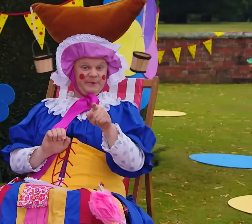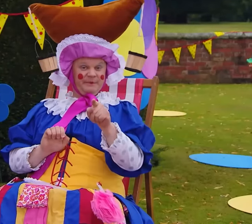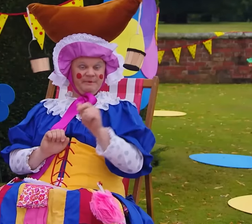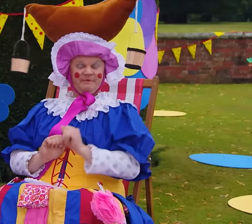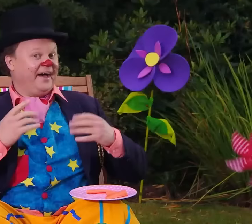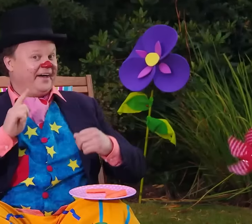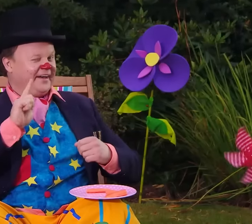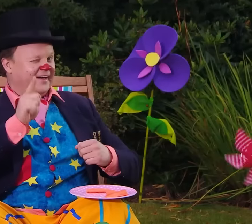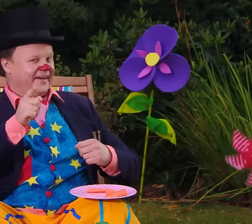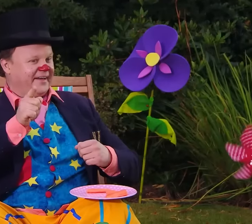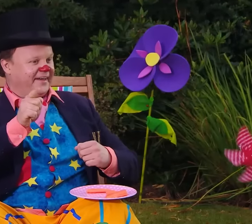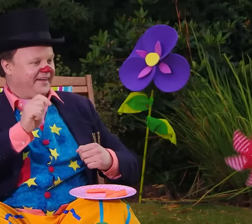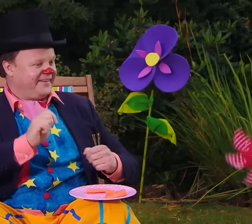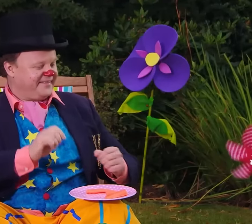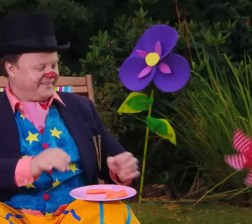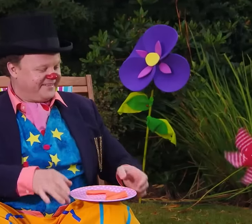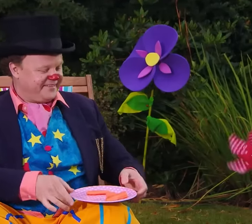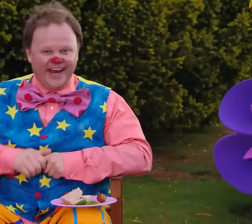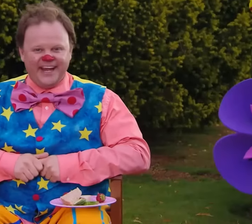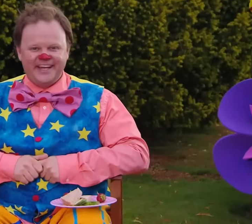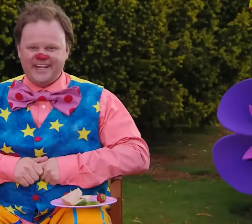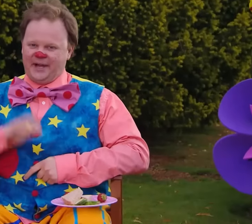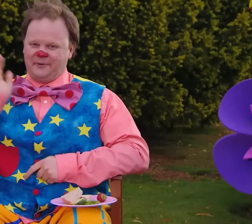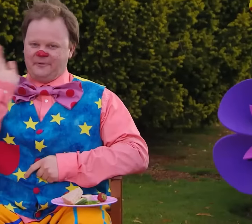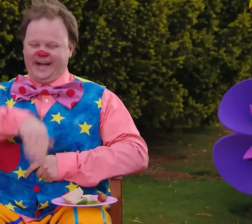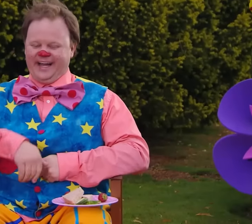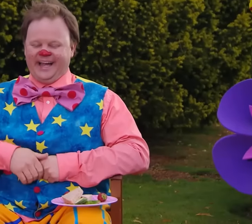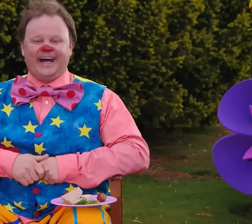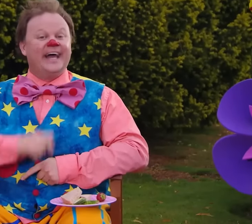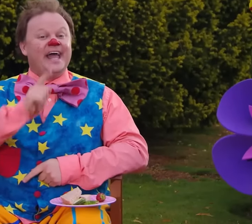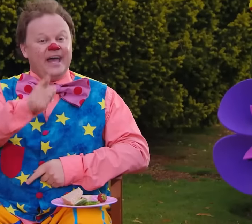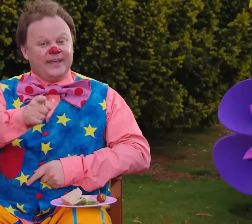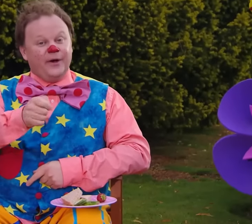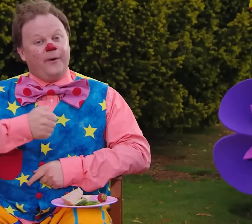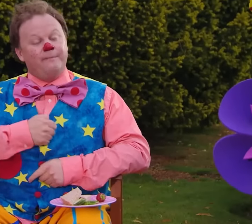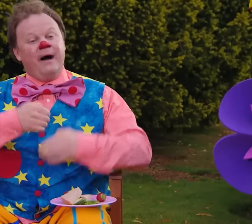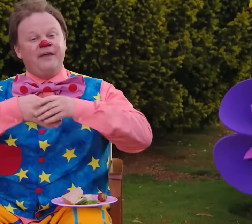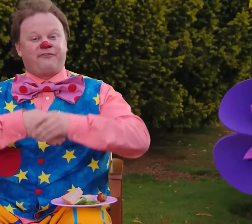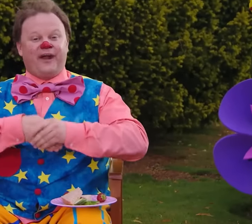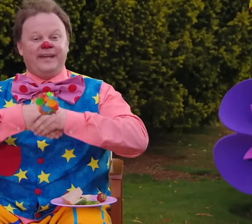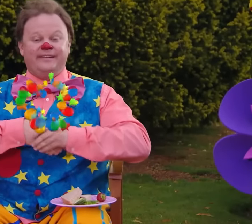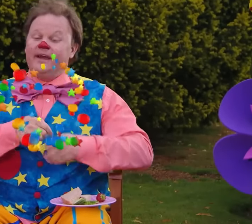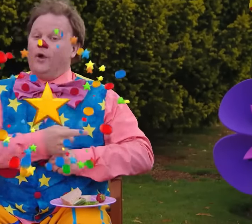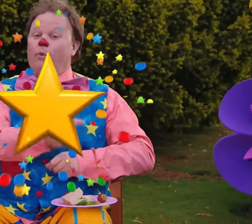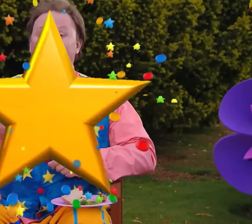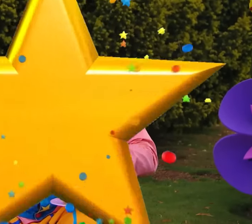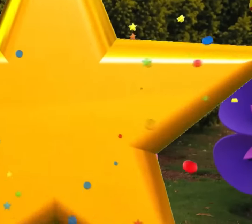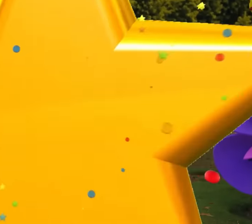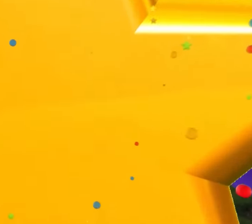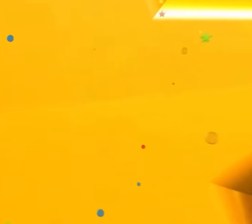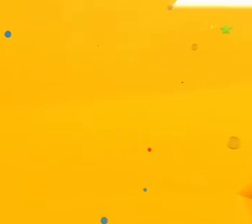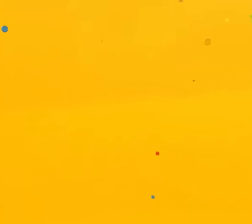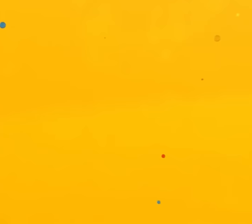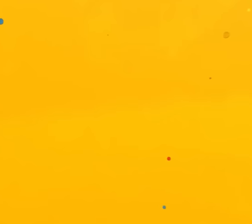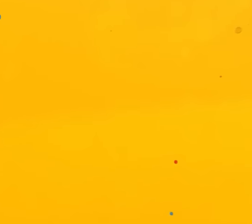Thank you, Mr. Tumble. You're our friend. You're my friend. We're all friends.